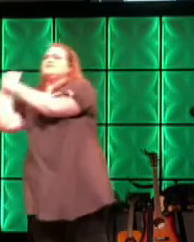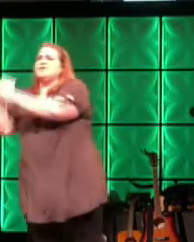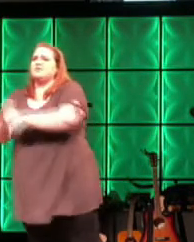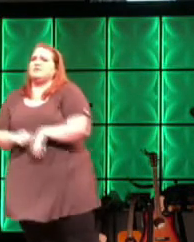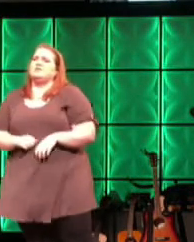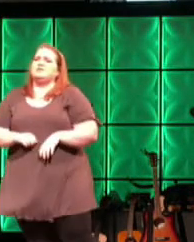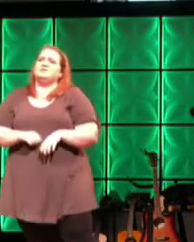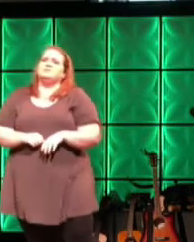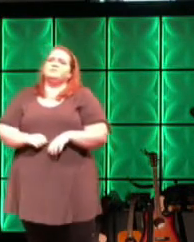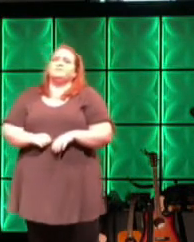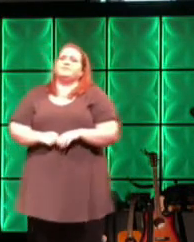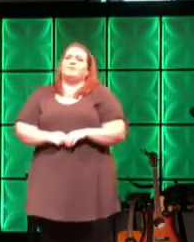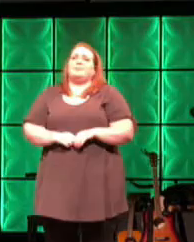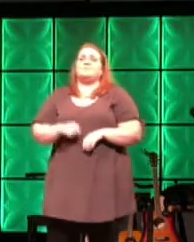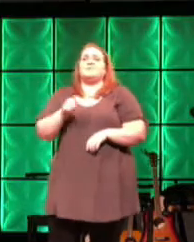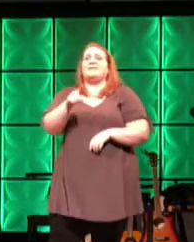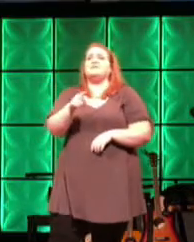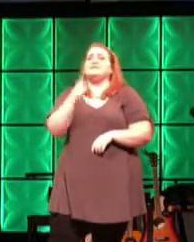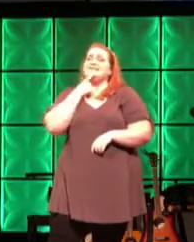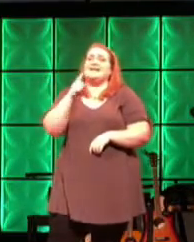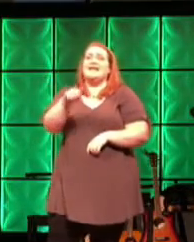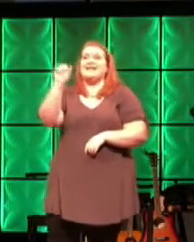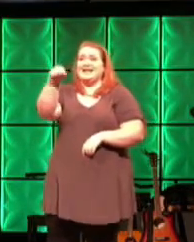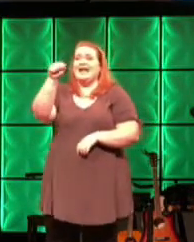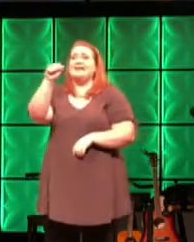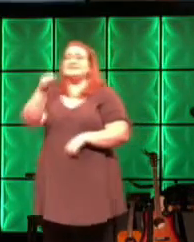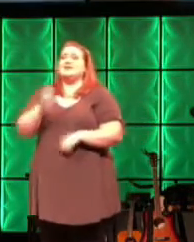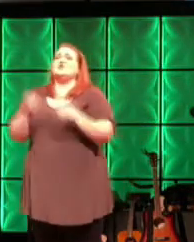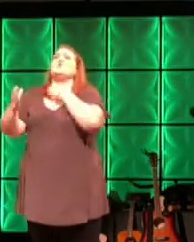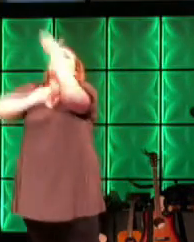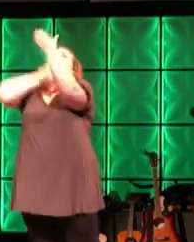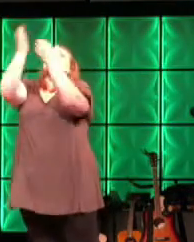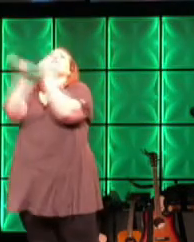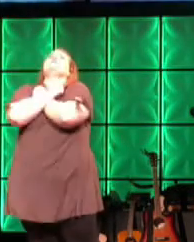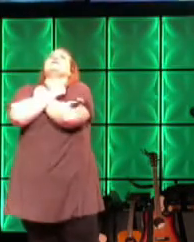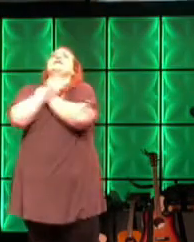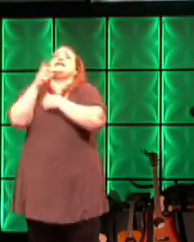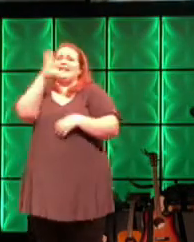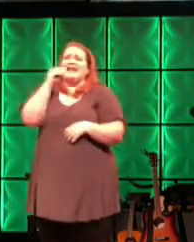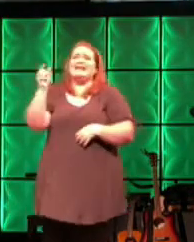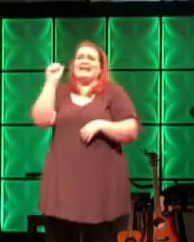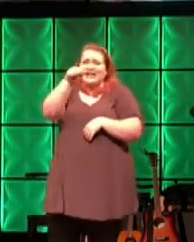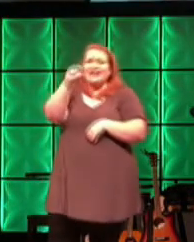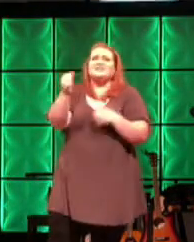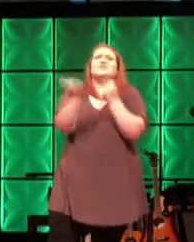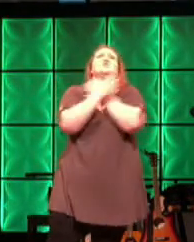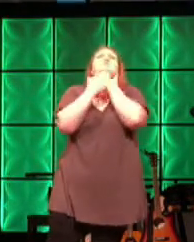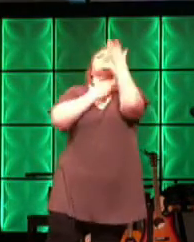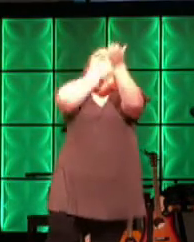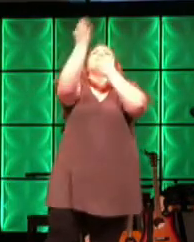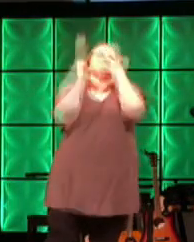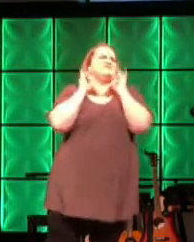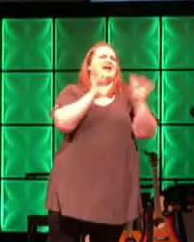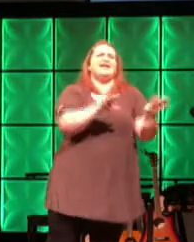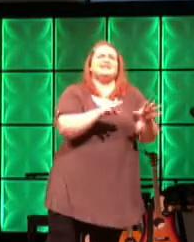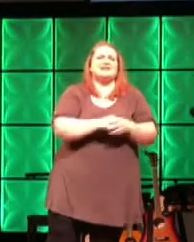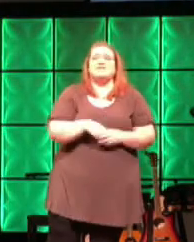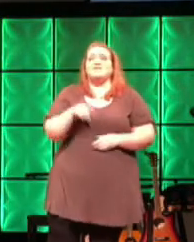undergoing crucifixion. He would say yes to cries of love and yes to cries of hate. And for